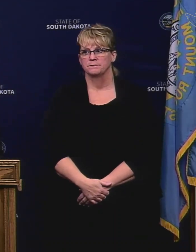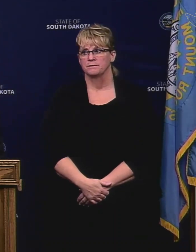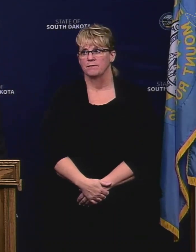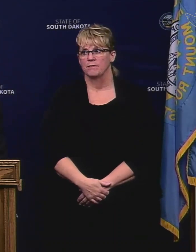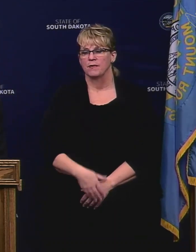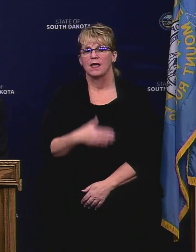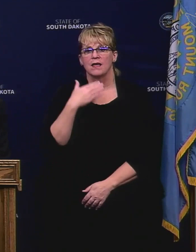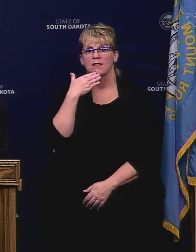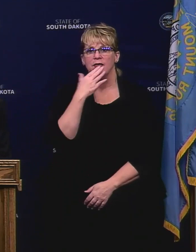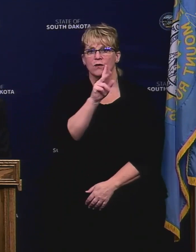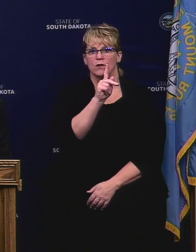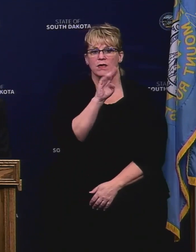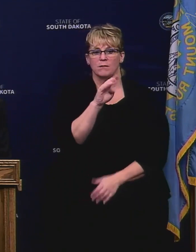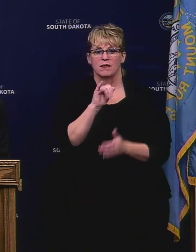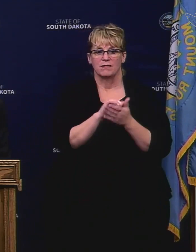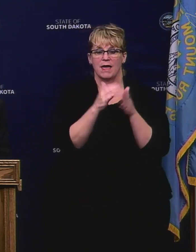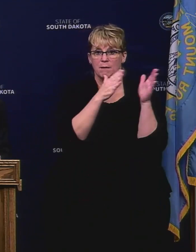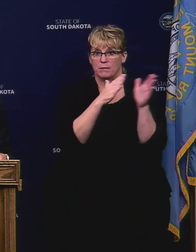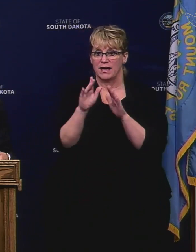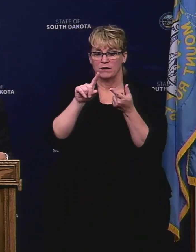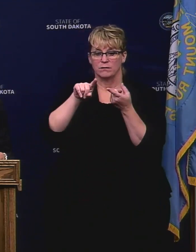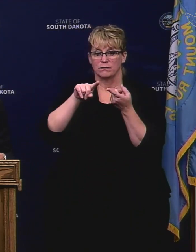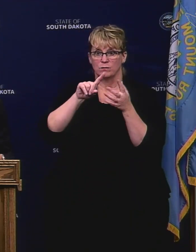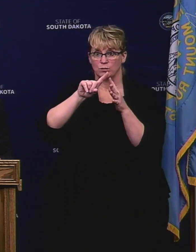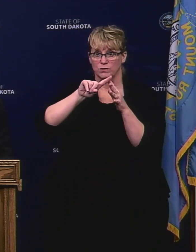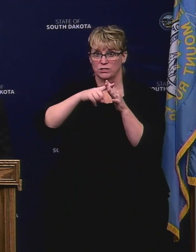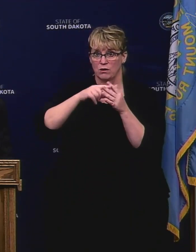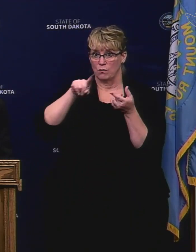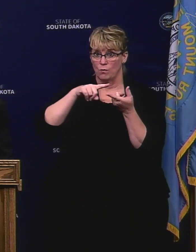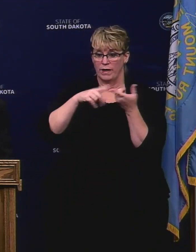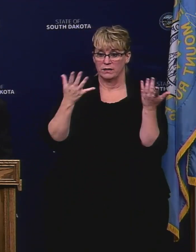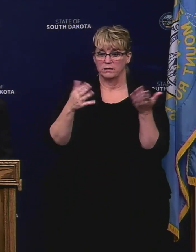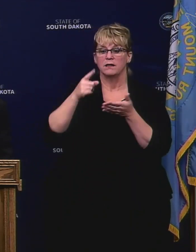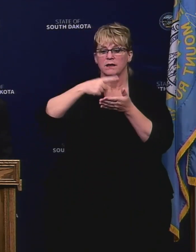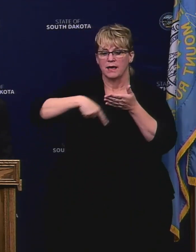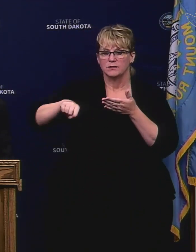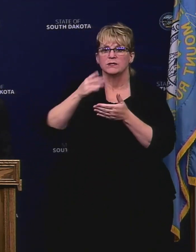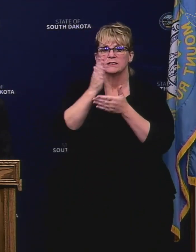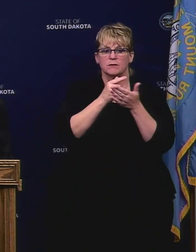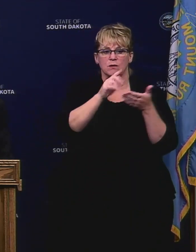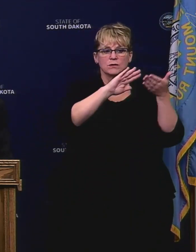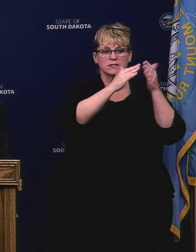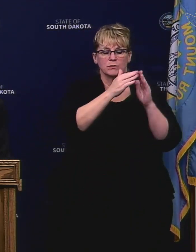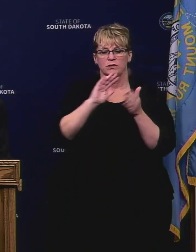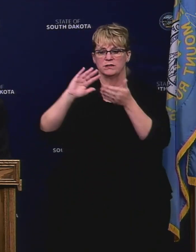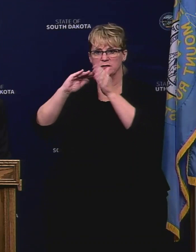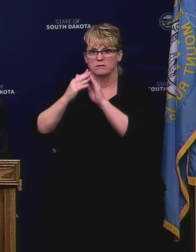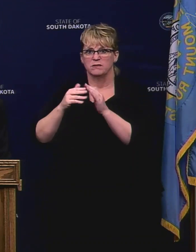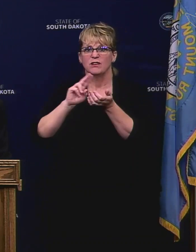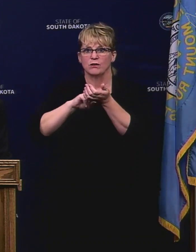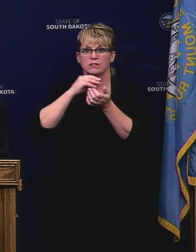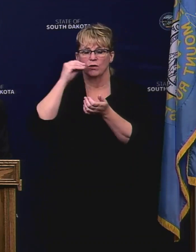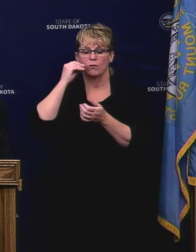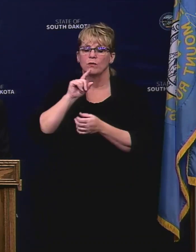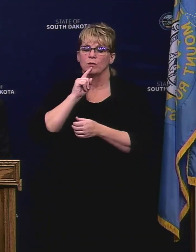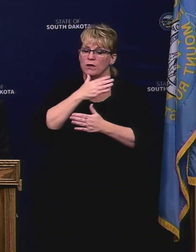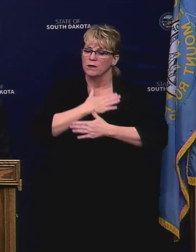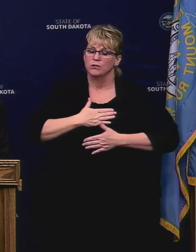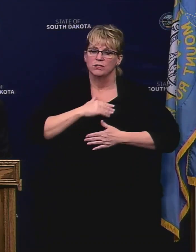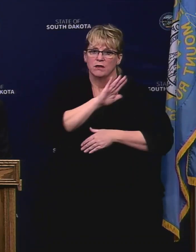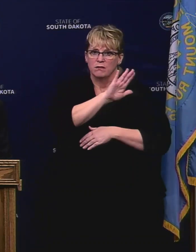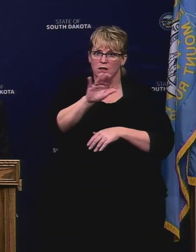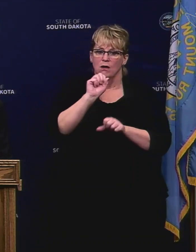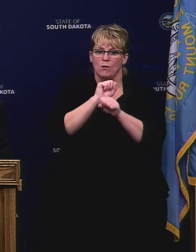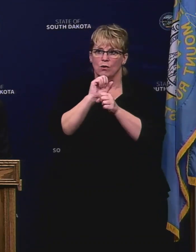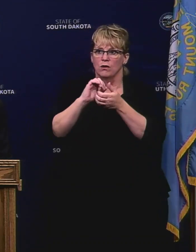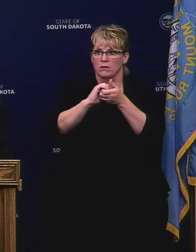Thank you, Kim. And again, that plan will start next week in some of those communities and then also in our nursing homes. And we appreciate all the partnerships that